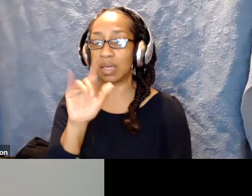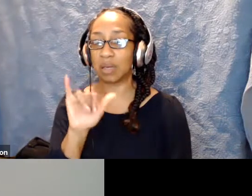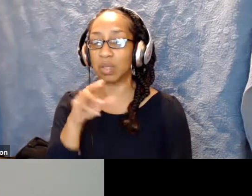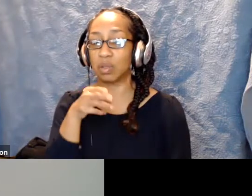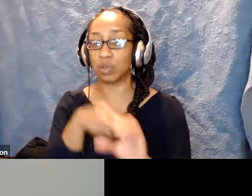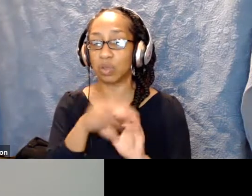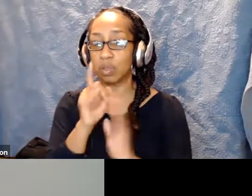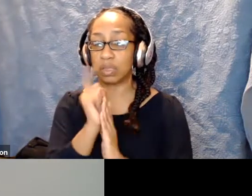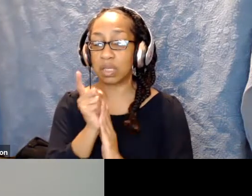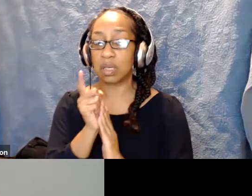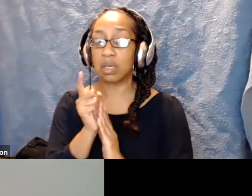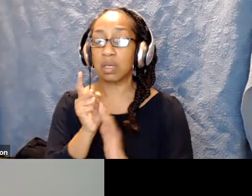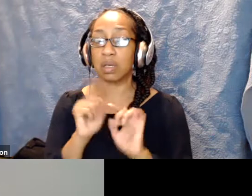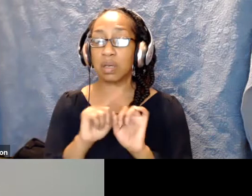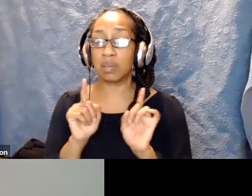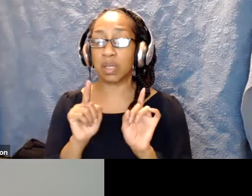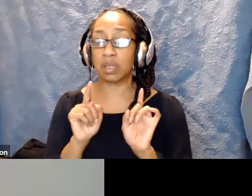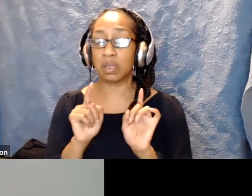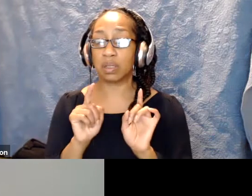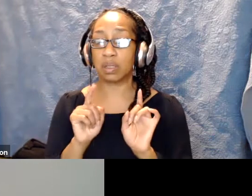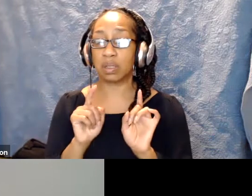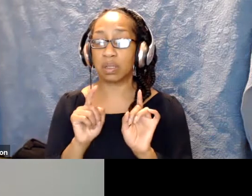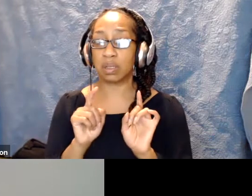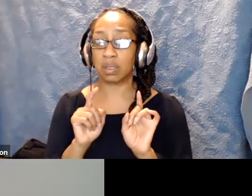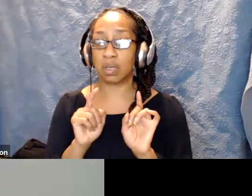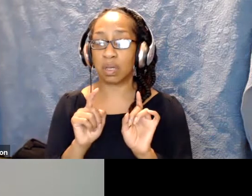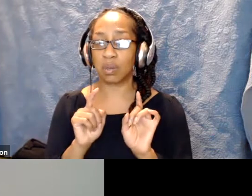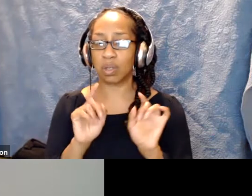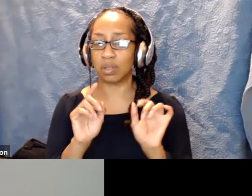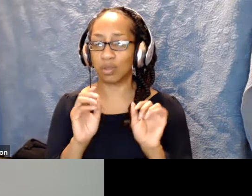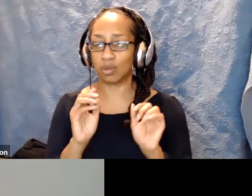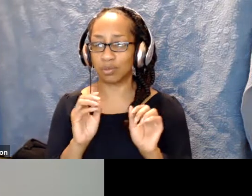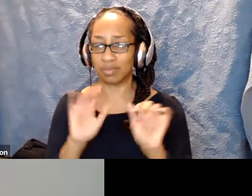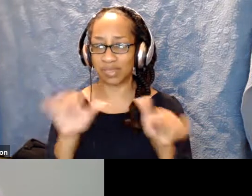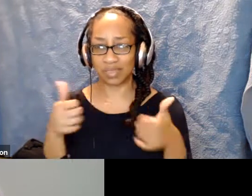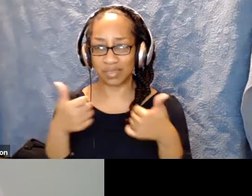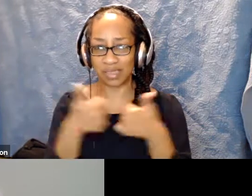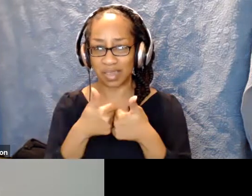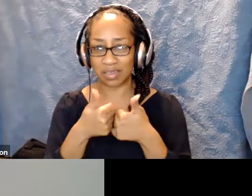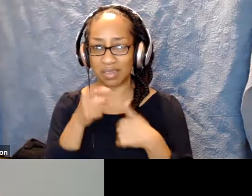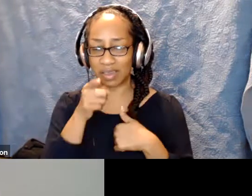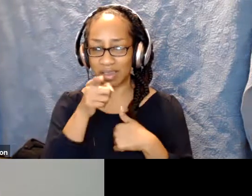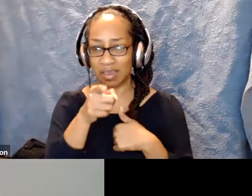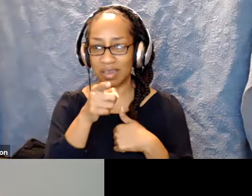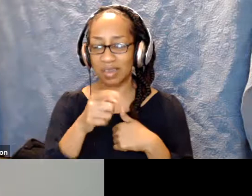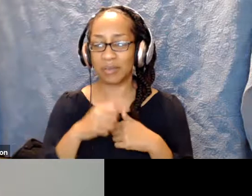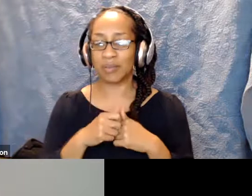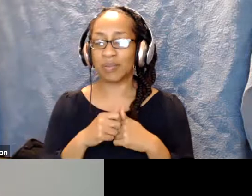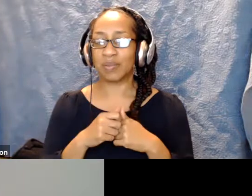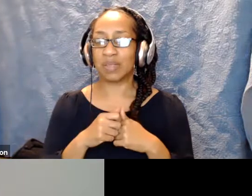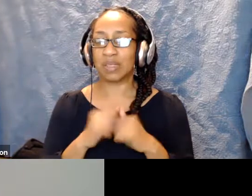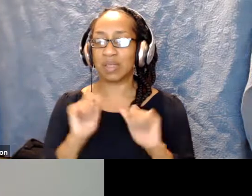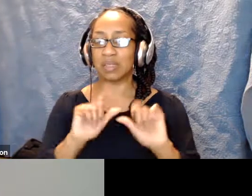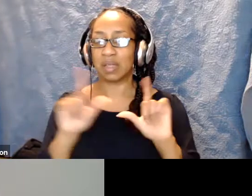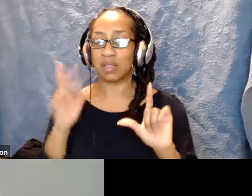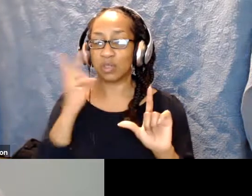want to leave everyone today with a challenge, and the slide on the screen is that challenge. You'll